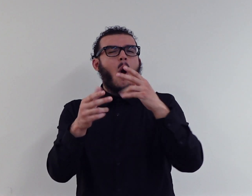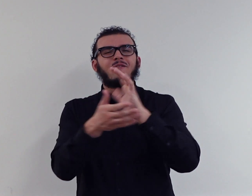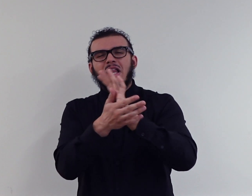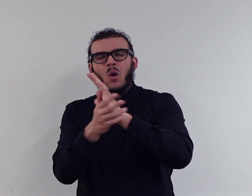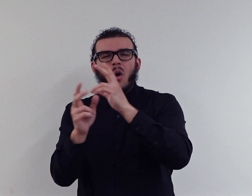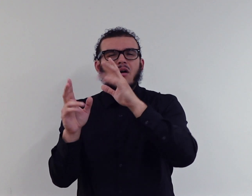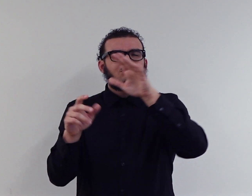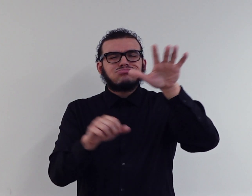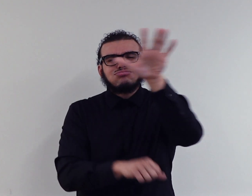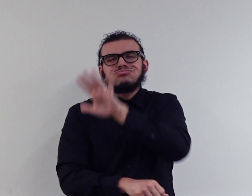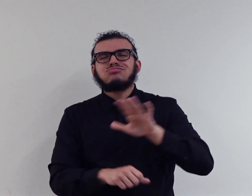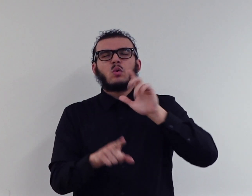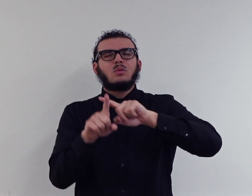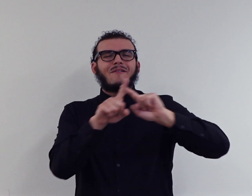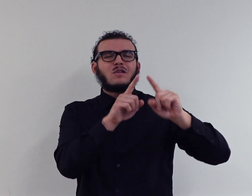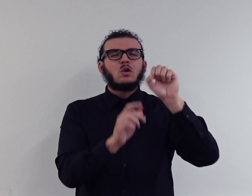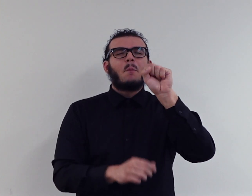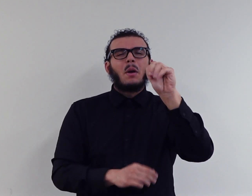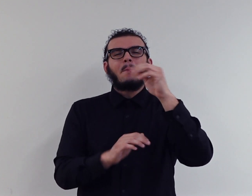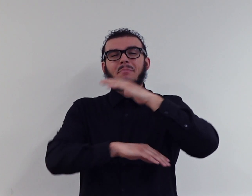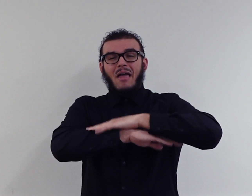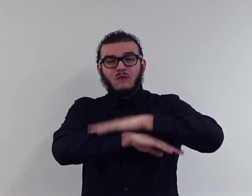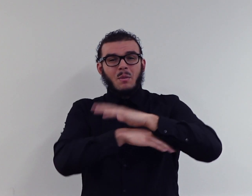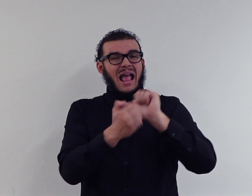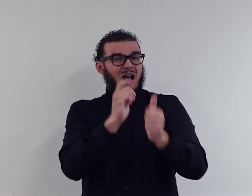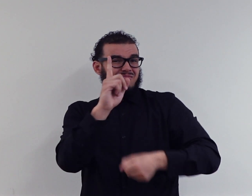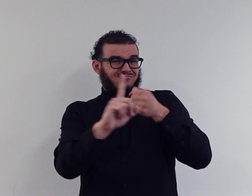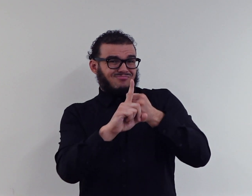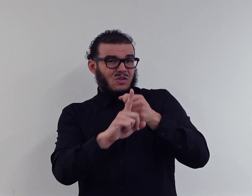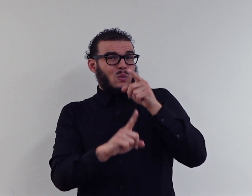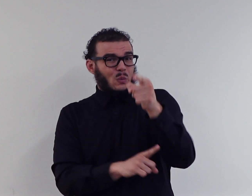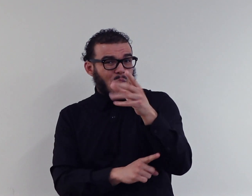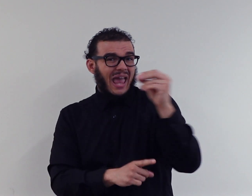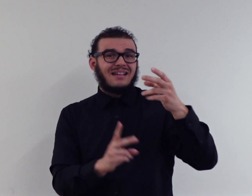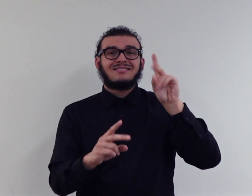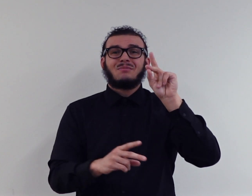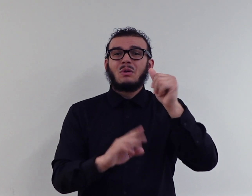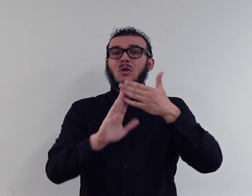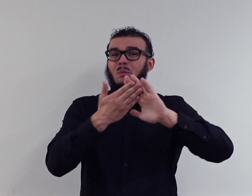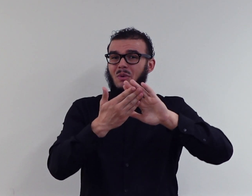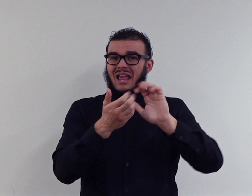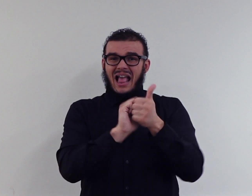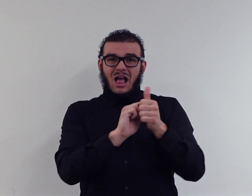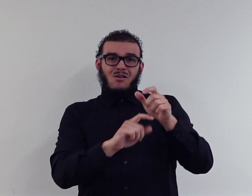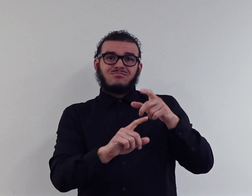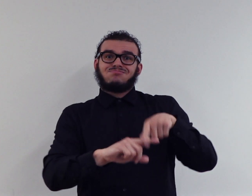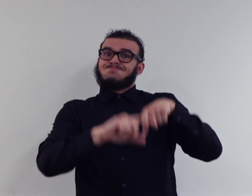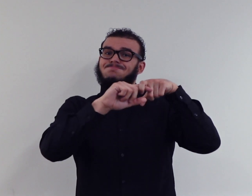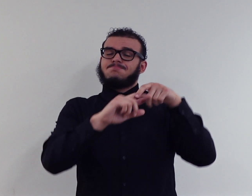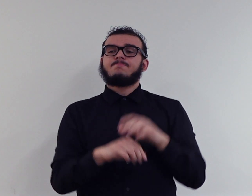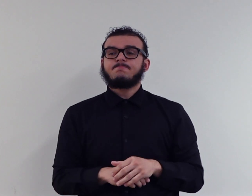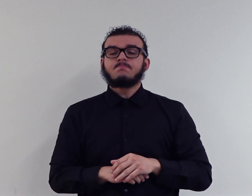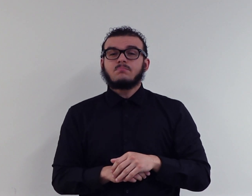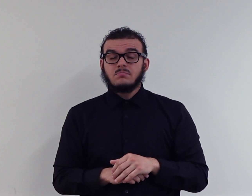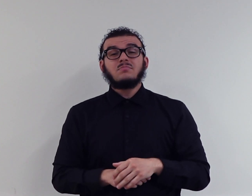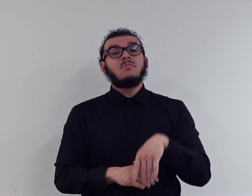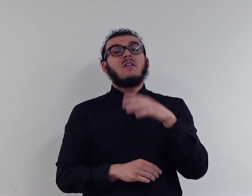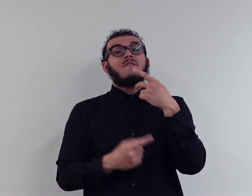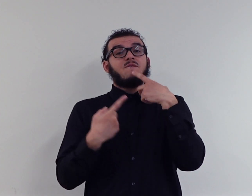platforms to talk about how the freeze could impact you and the disability community. Finally, share local stories